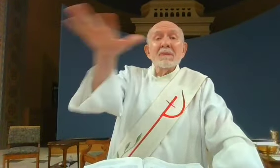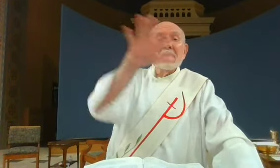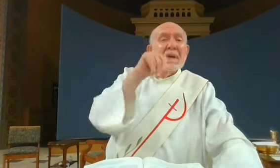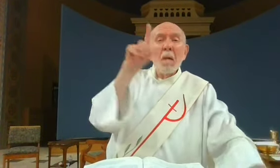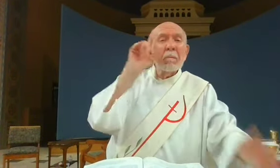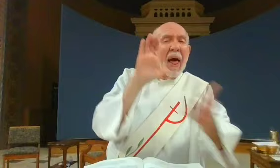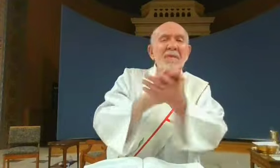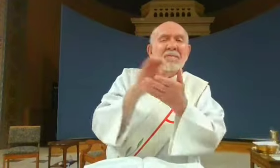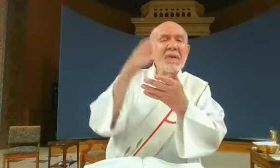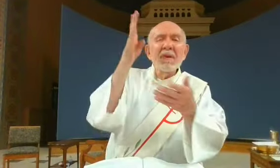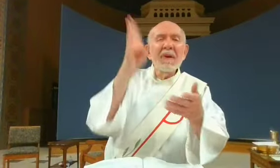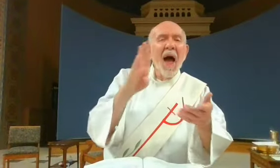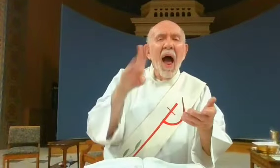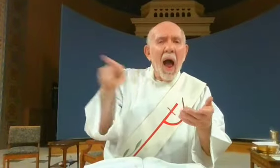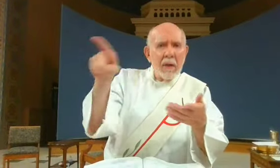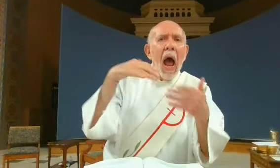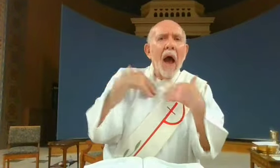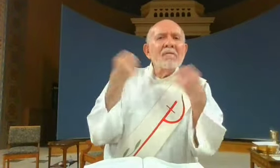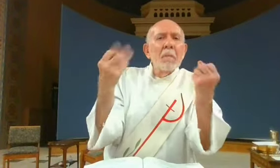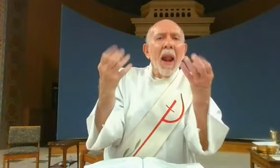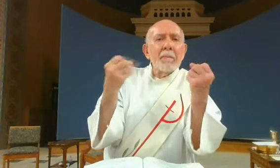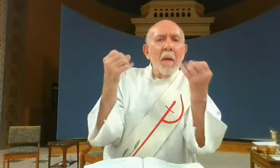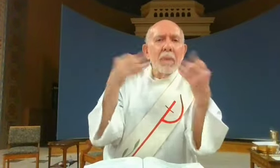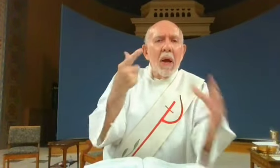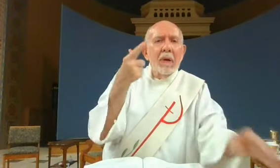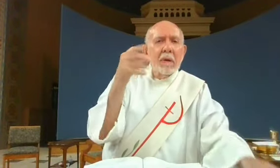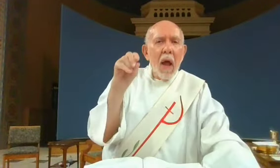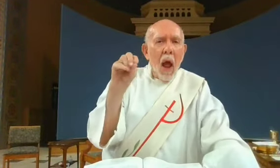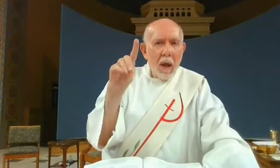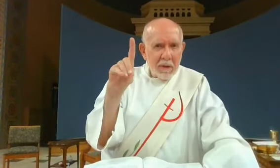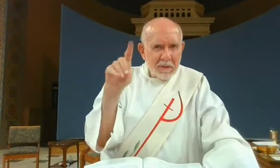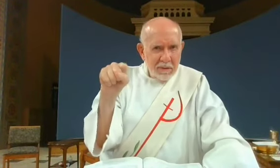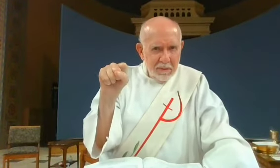Pagans, they don't believe in one God. They have many gods.